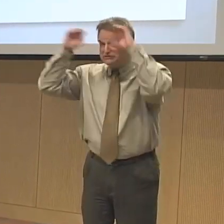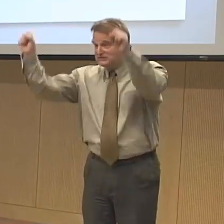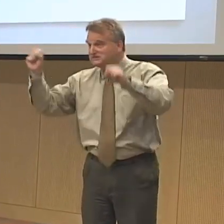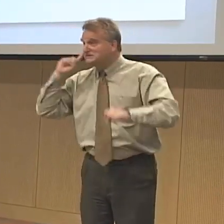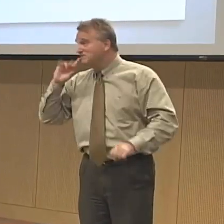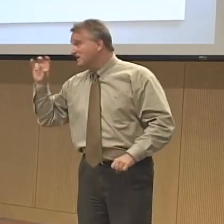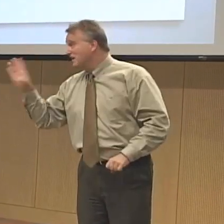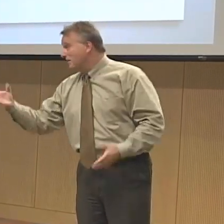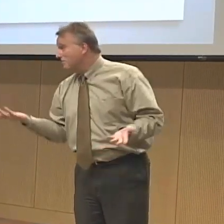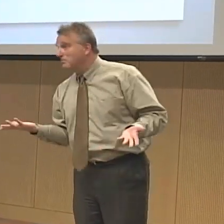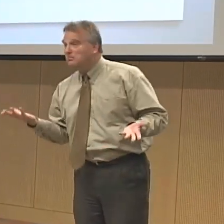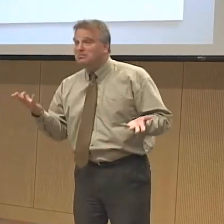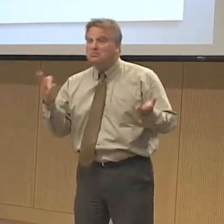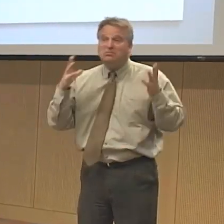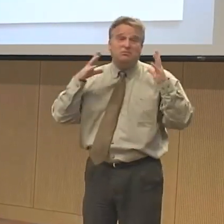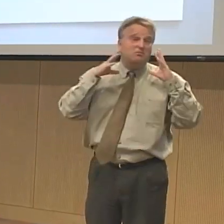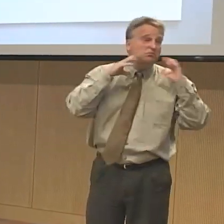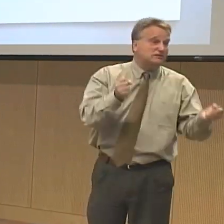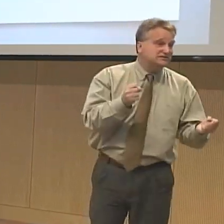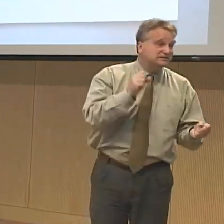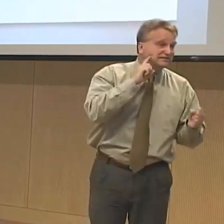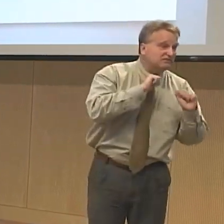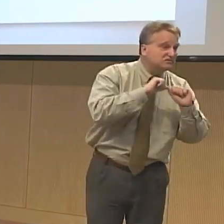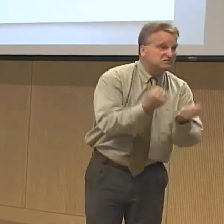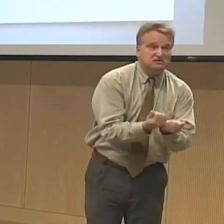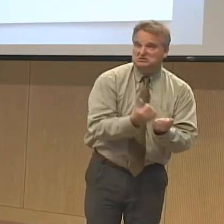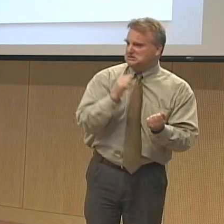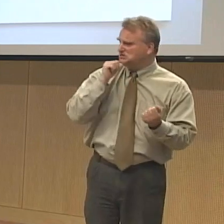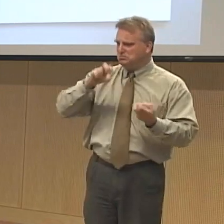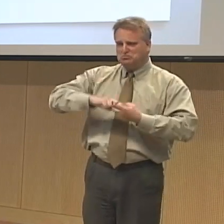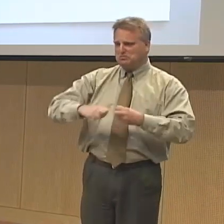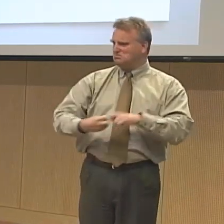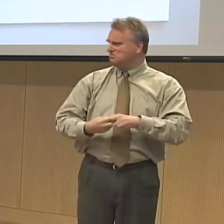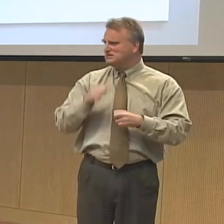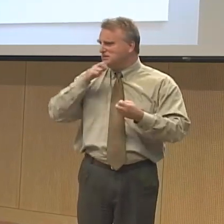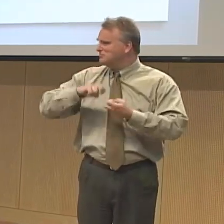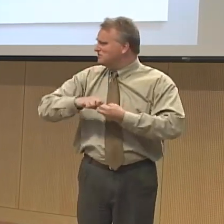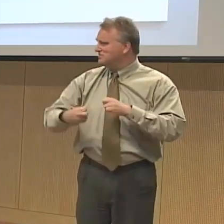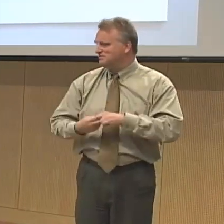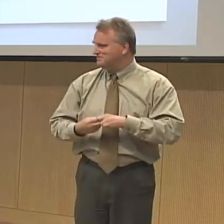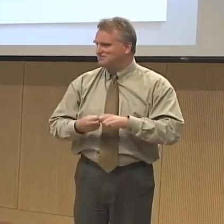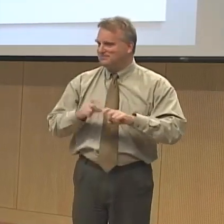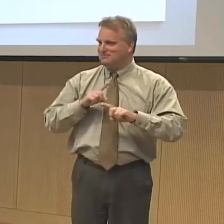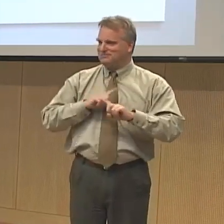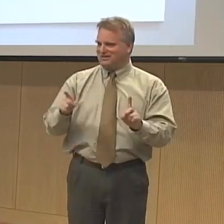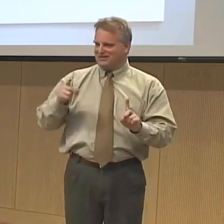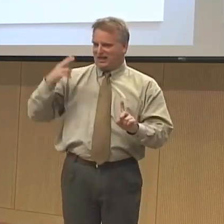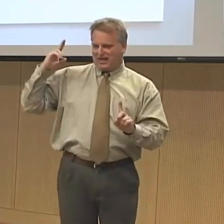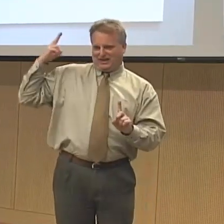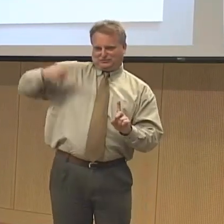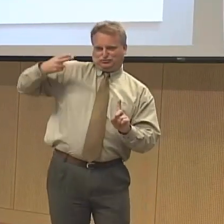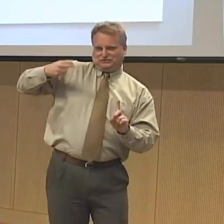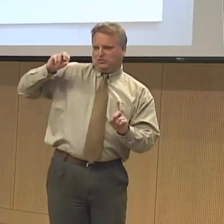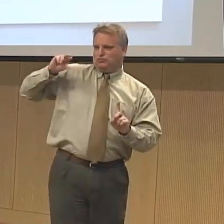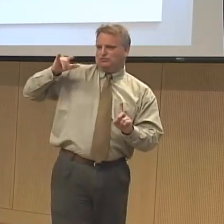For example, the president of the Deaf Club is from a mainstream school, and that's no problem. But historically,